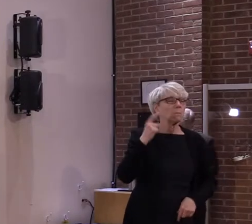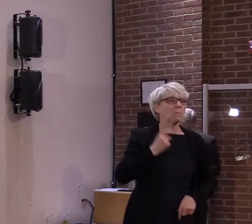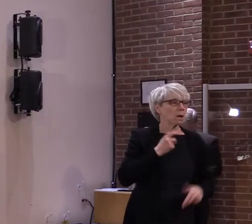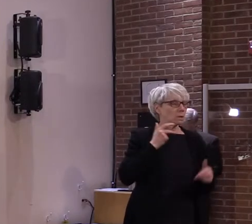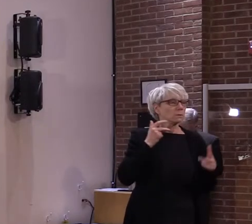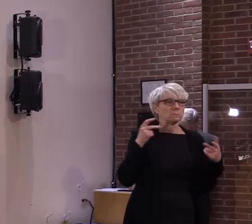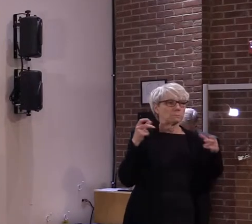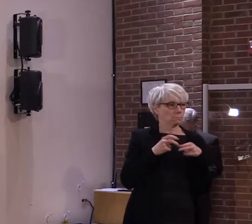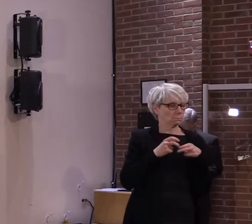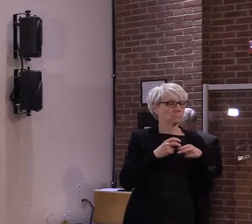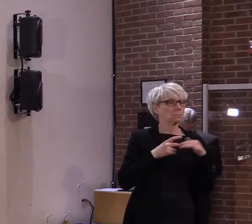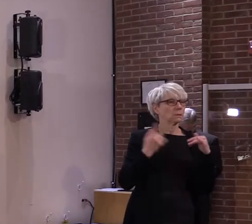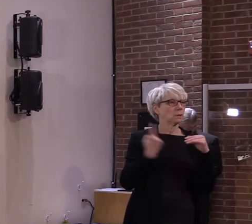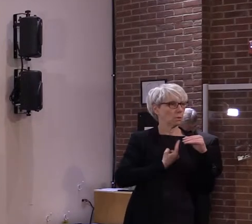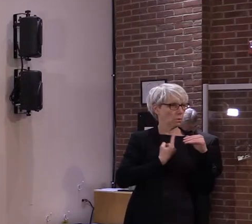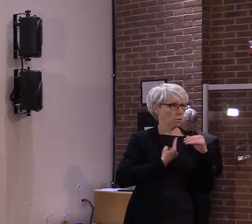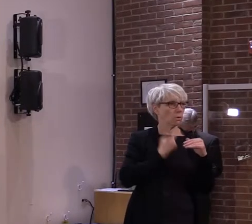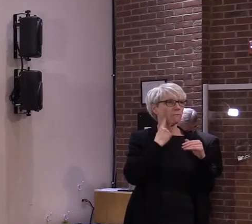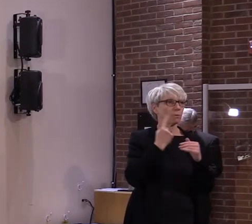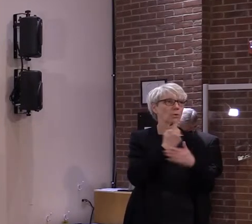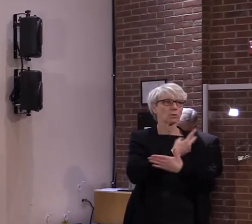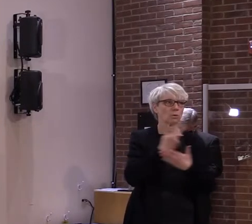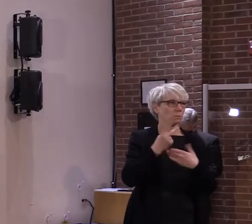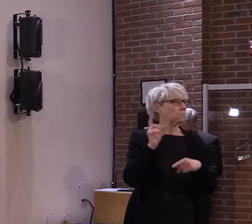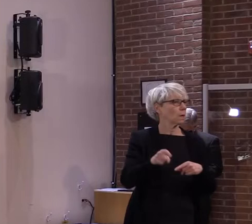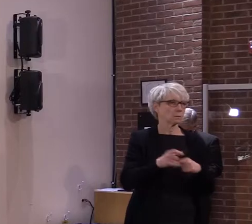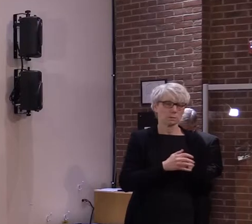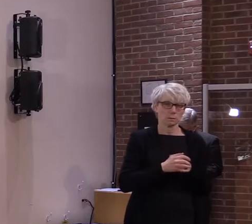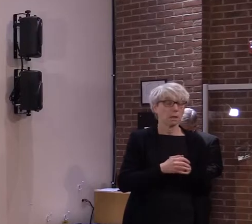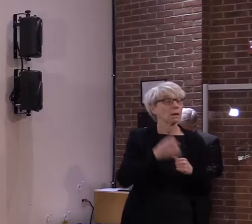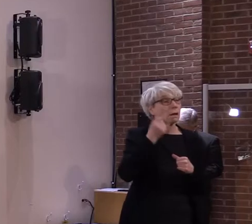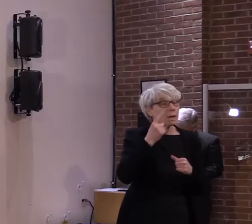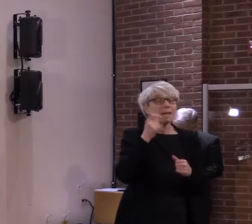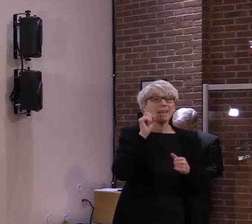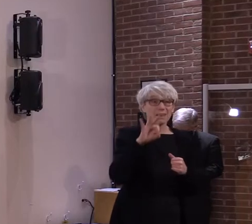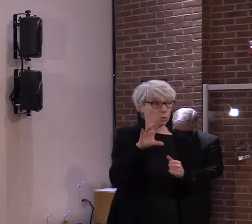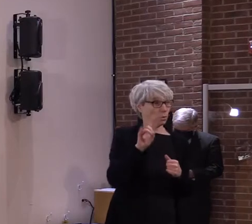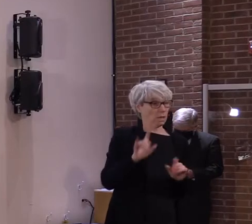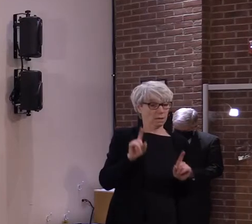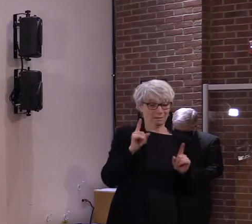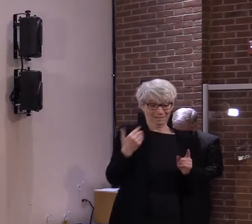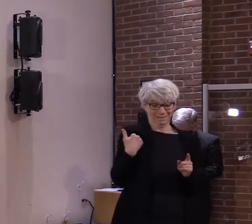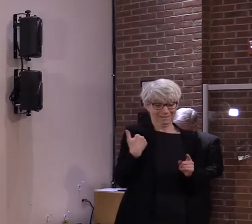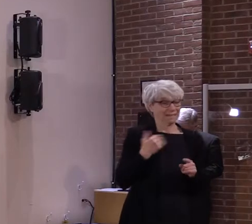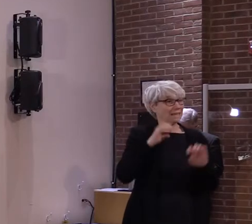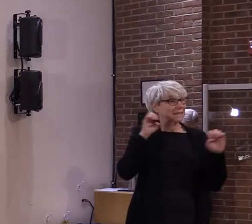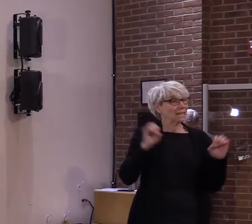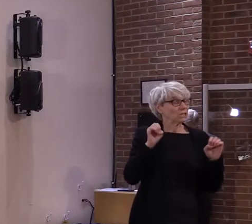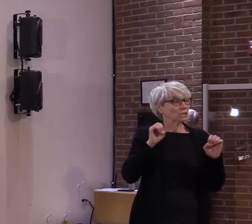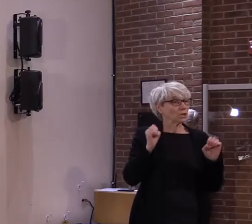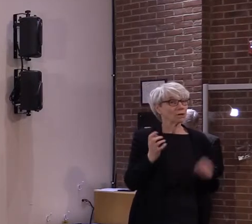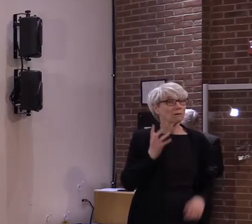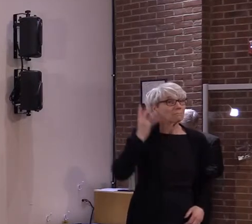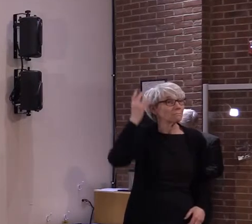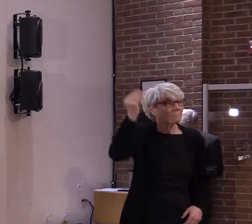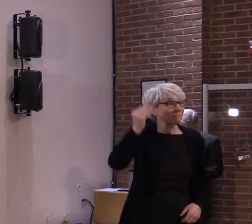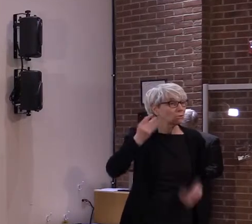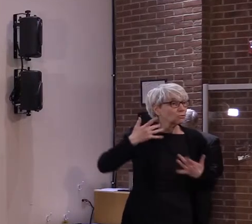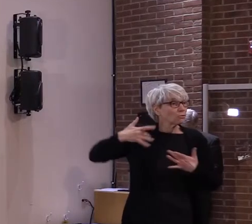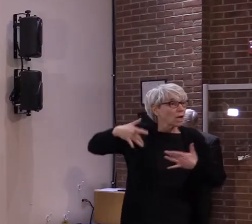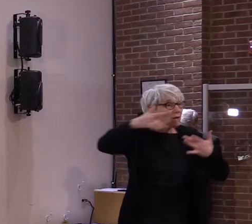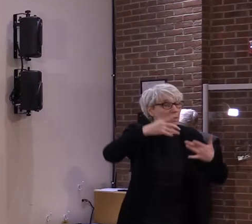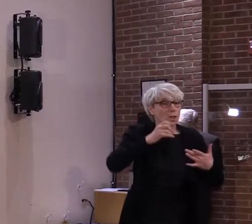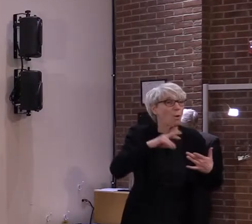tested. Please keep this in mind if you did travel over the past holiday weekend or were with